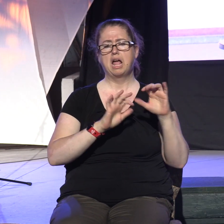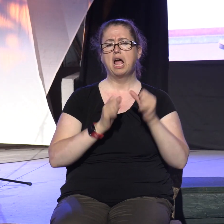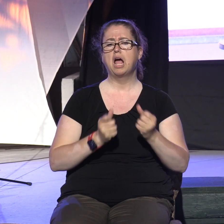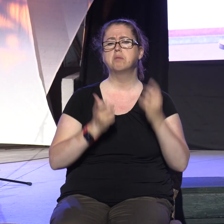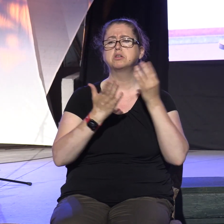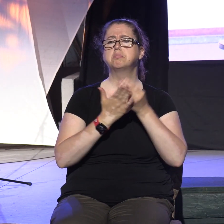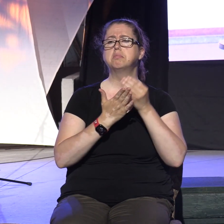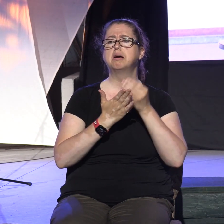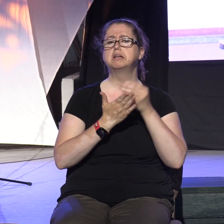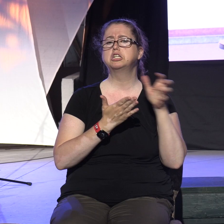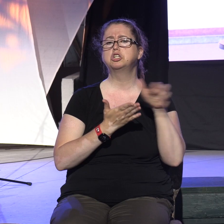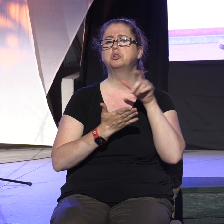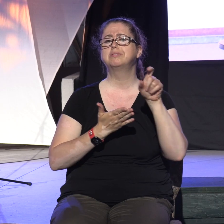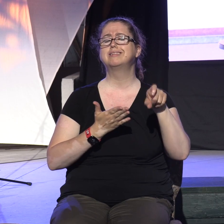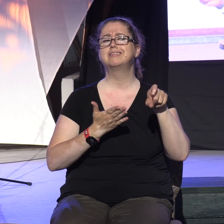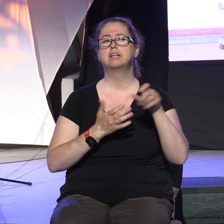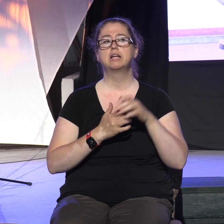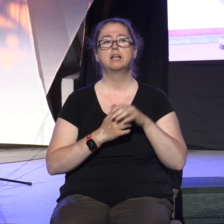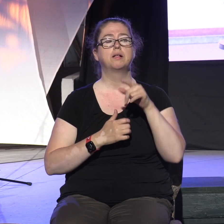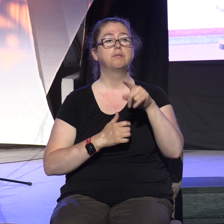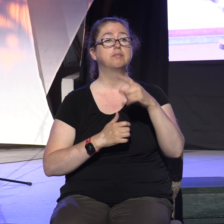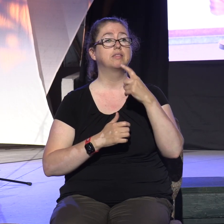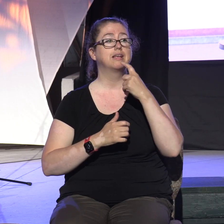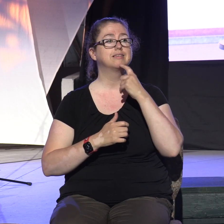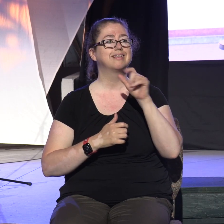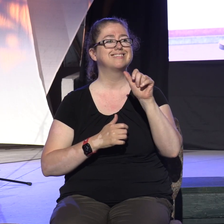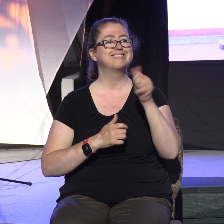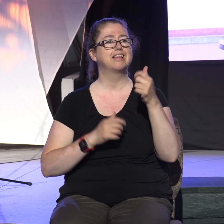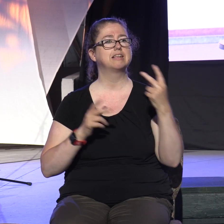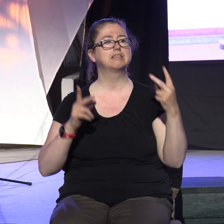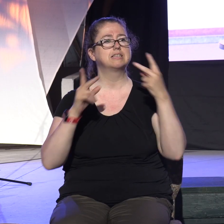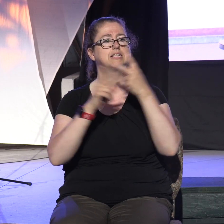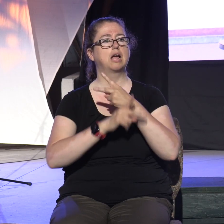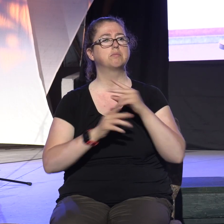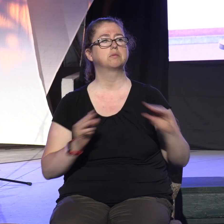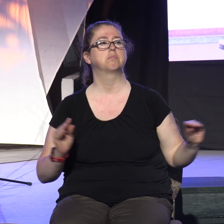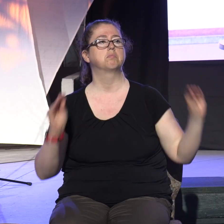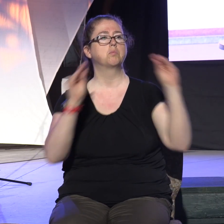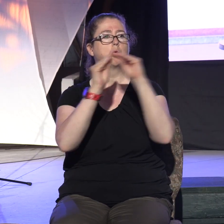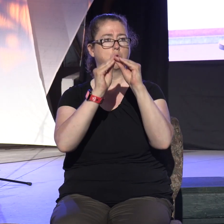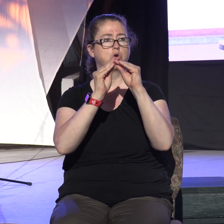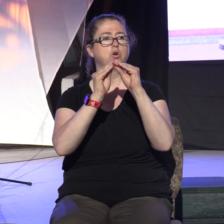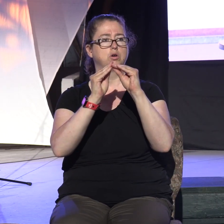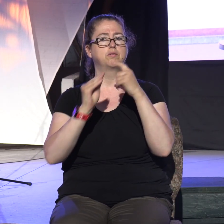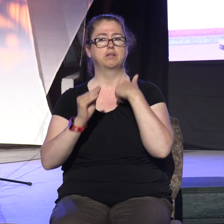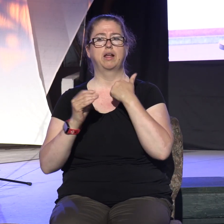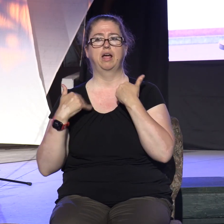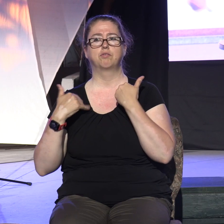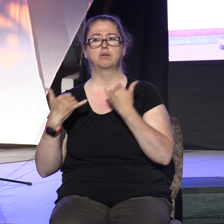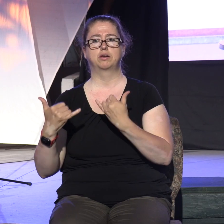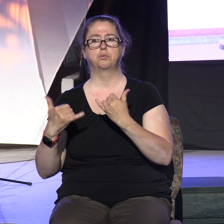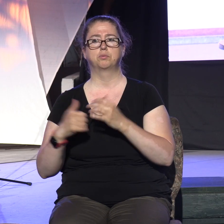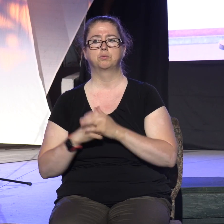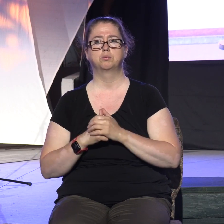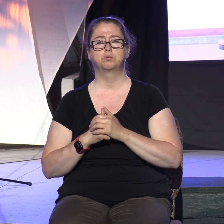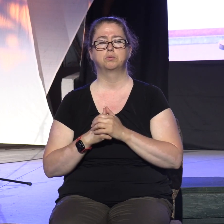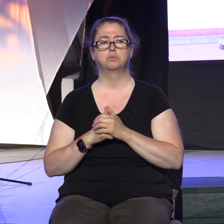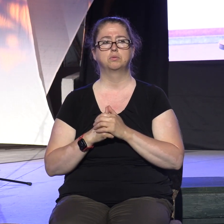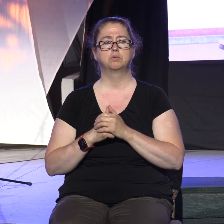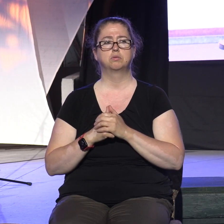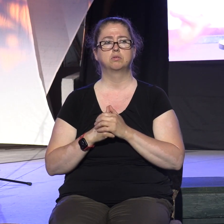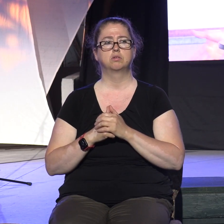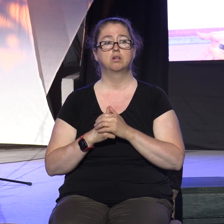So to the people who have $10 million in the bank, they say, oh, if I could just have $100 million,